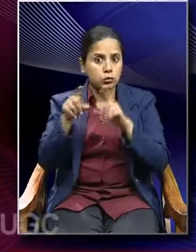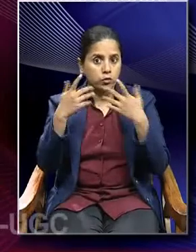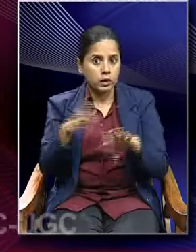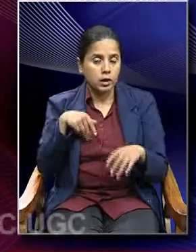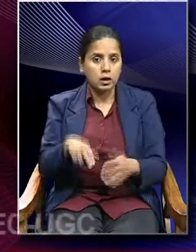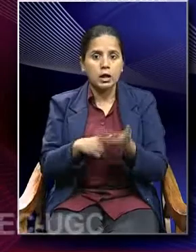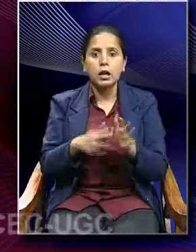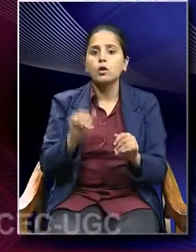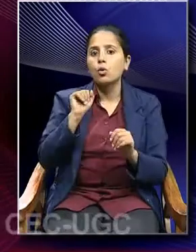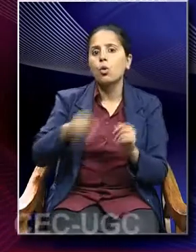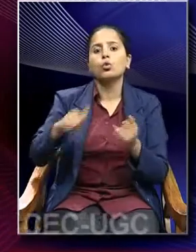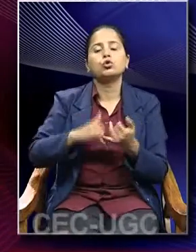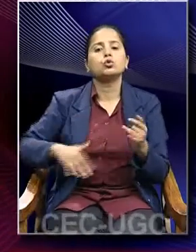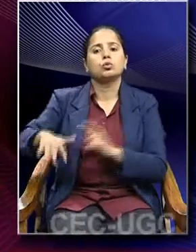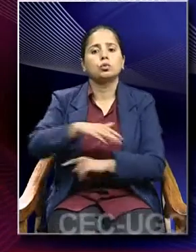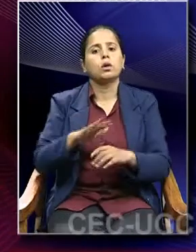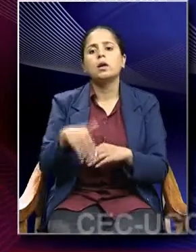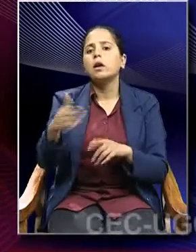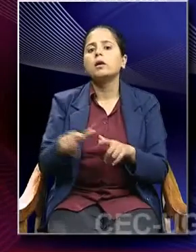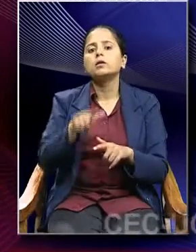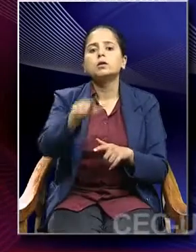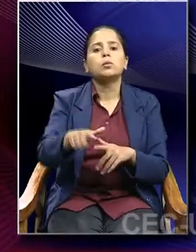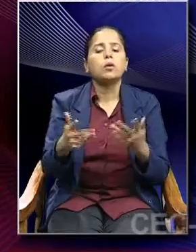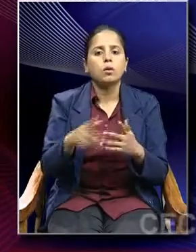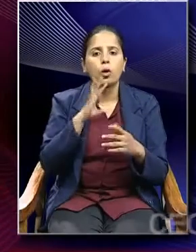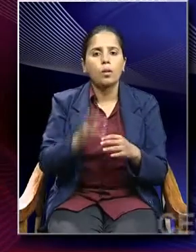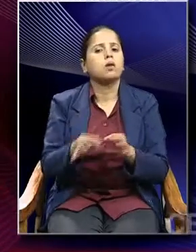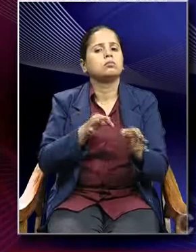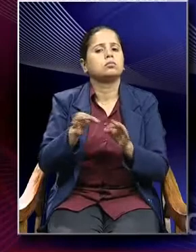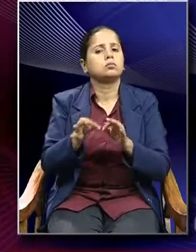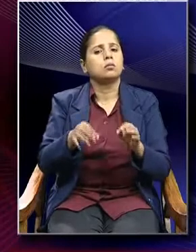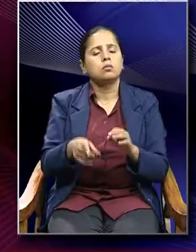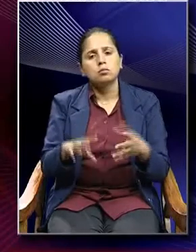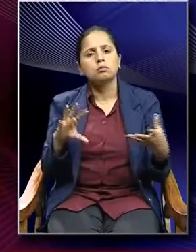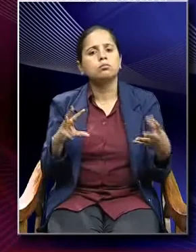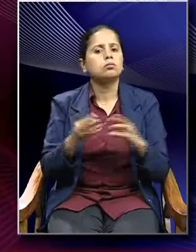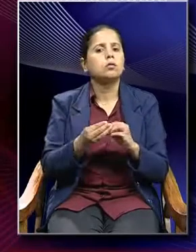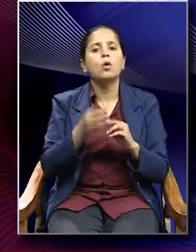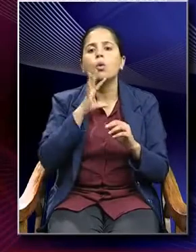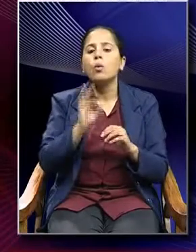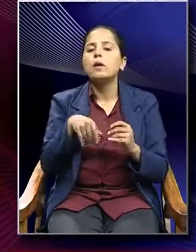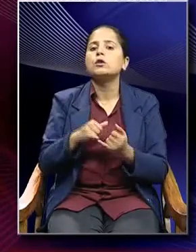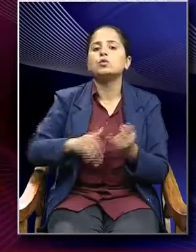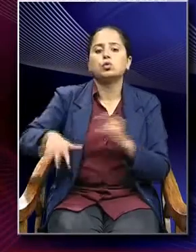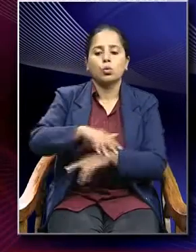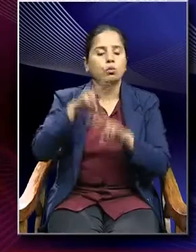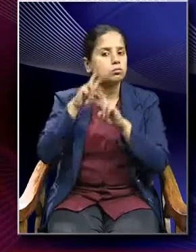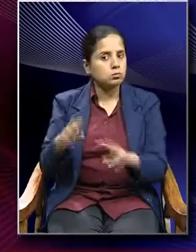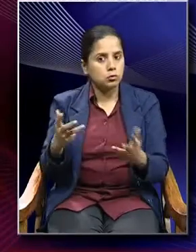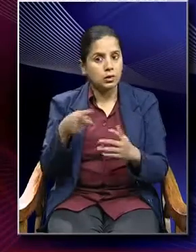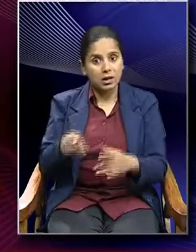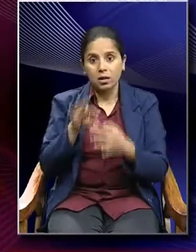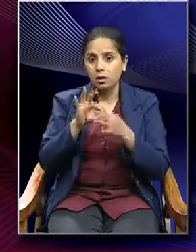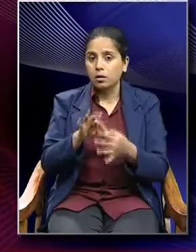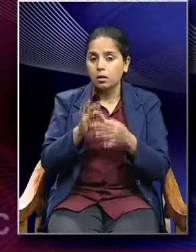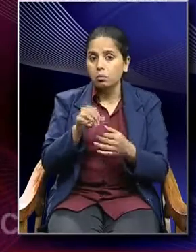of society, the next step is to brief study of the relation with sociology. Because these relations could